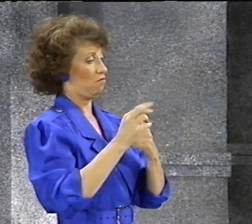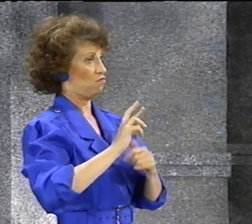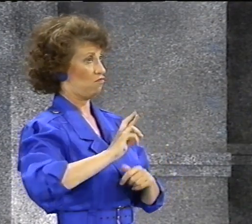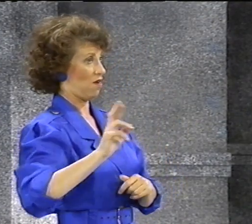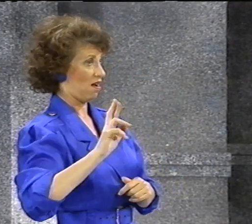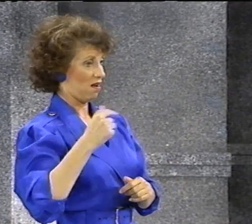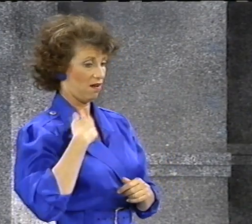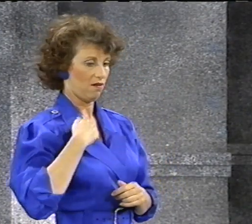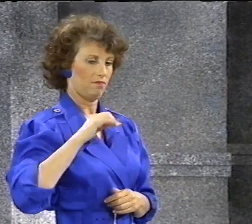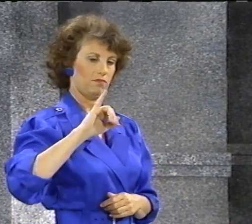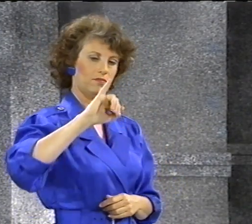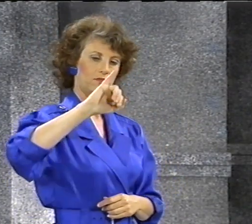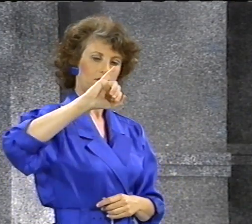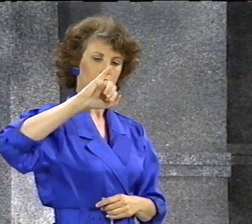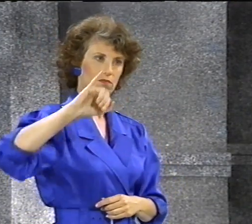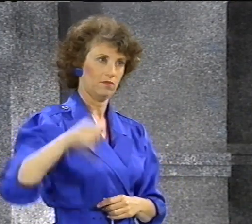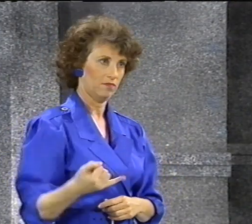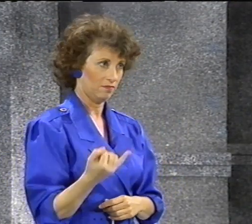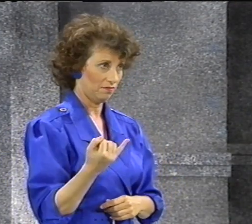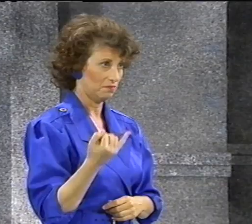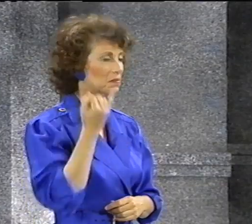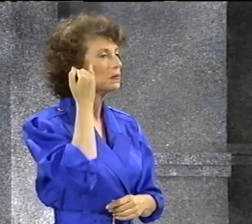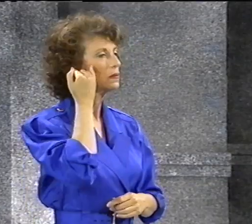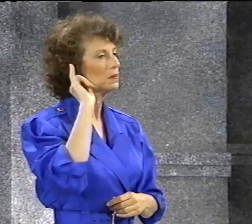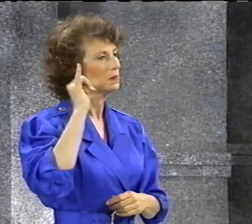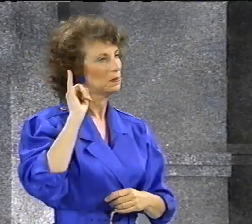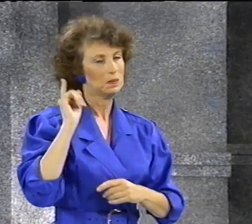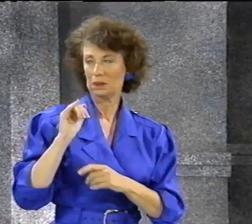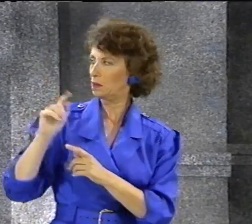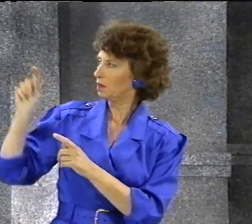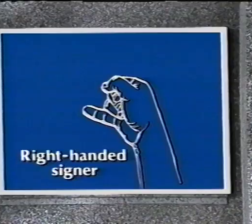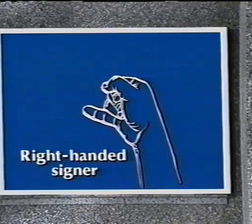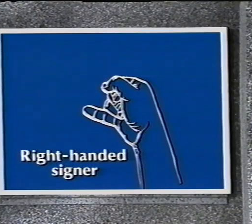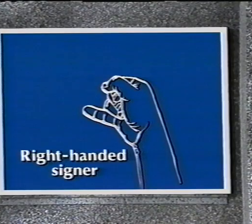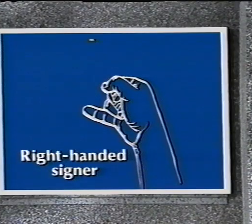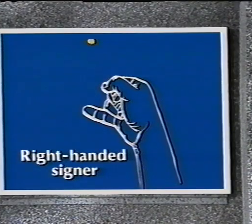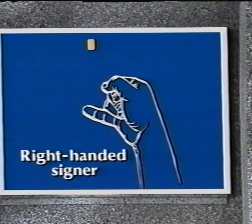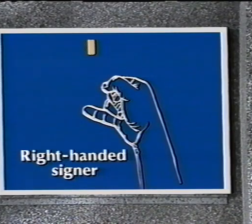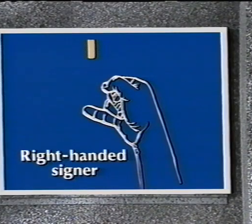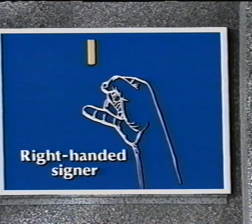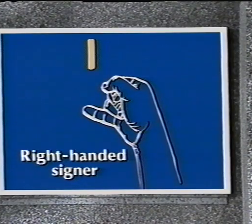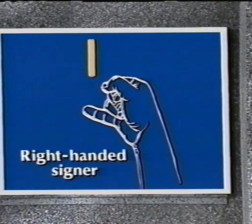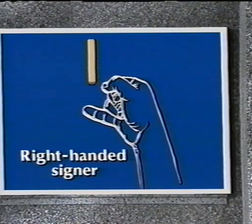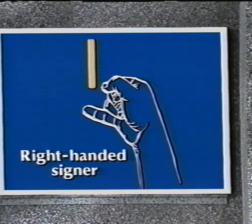A right-handed J is made this way, as though you're tracing the J in the air.